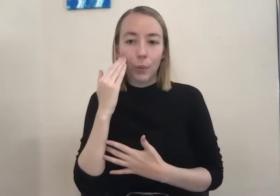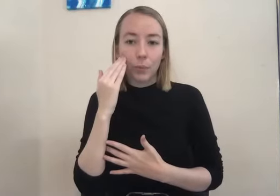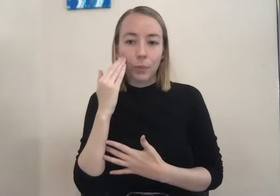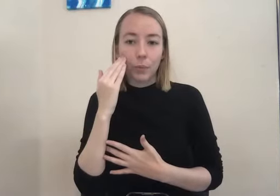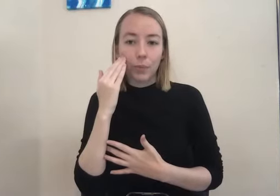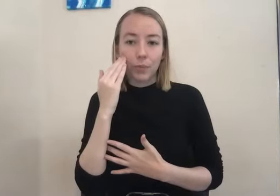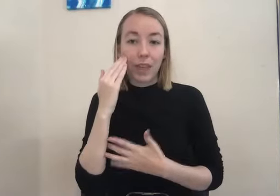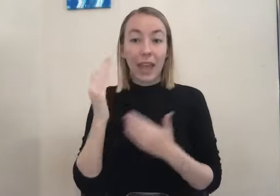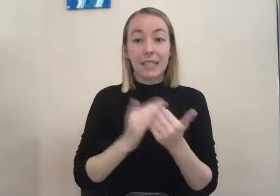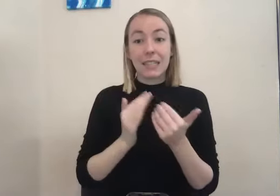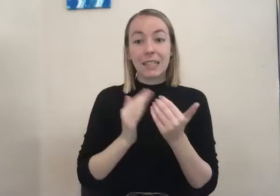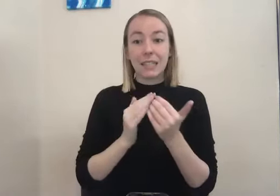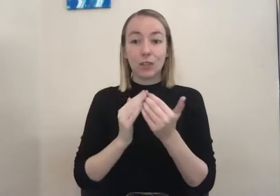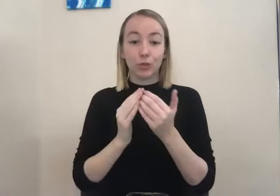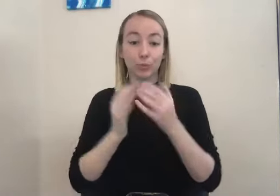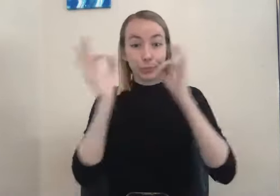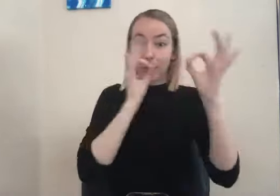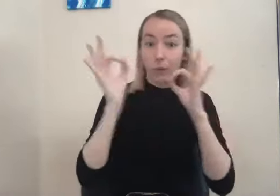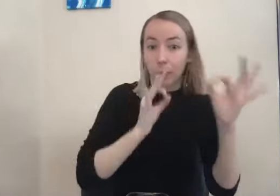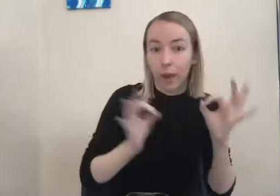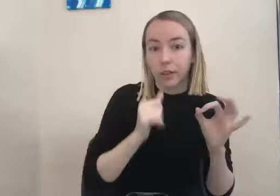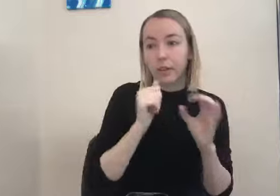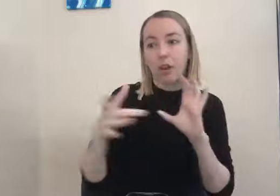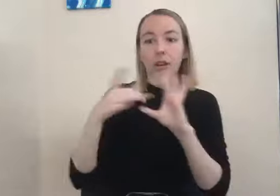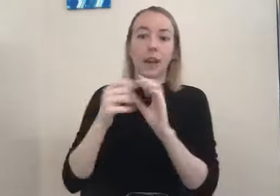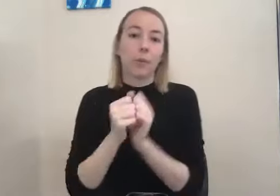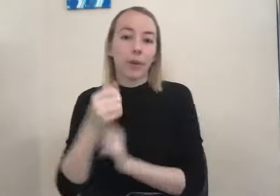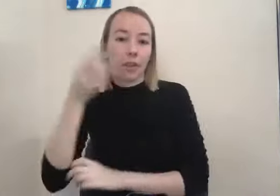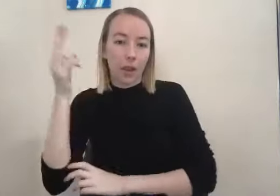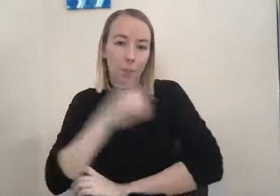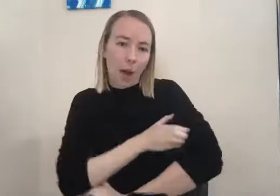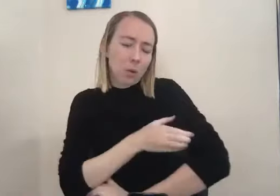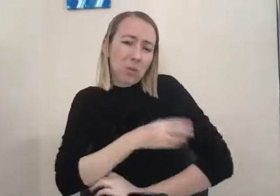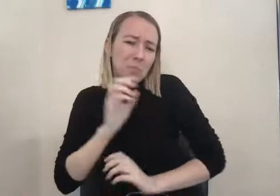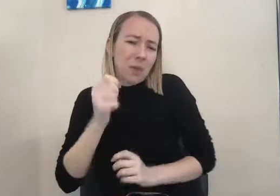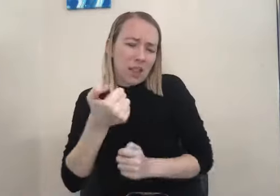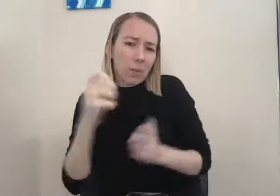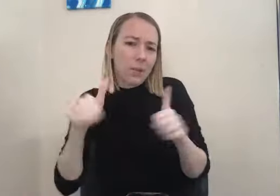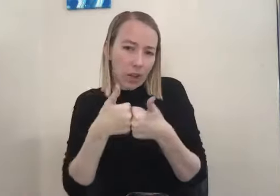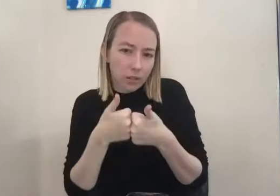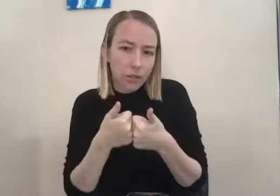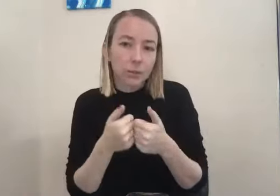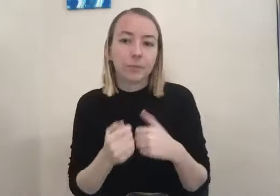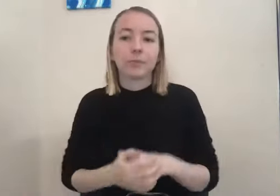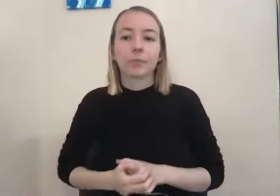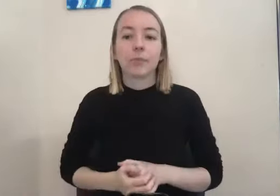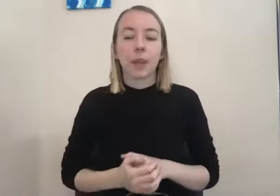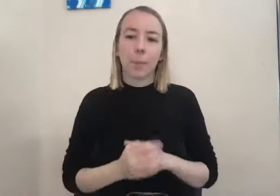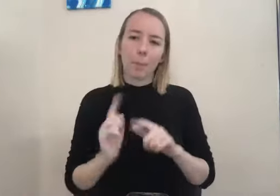had when I lived that way, so I became entirely ready. I'd love to say they're going, step 7, humbly asked them, but